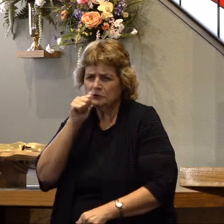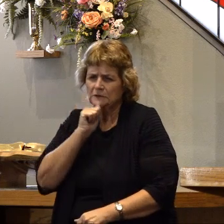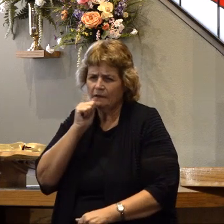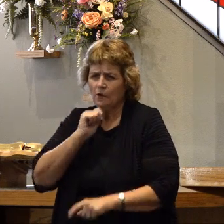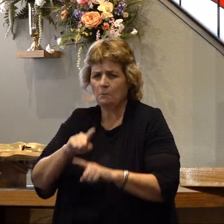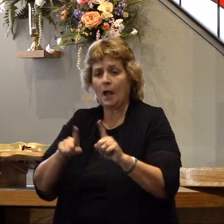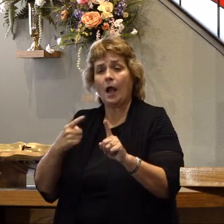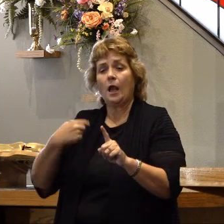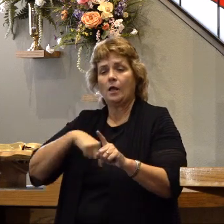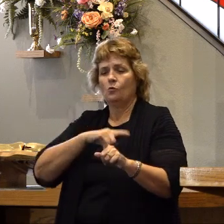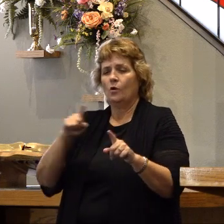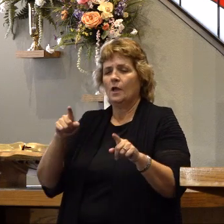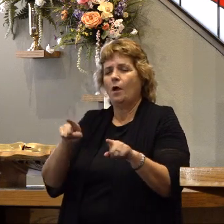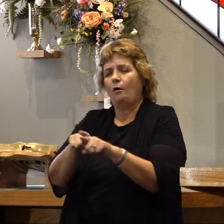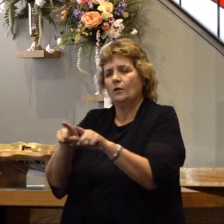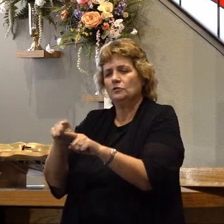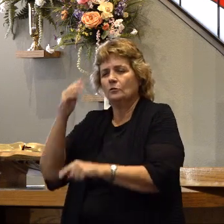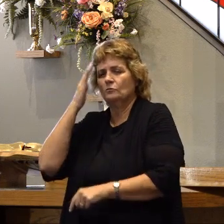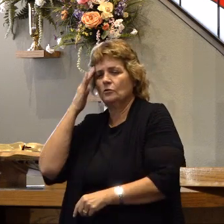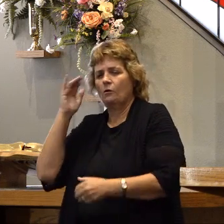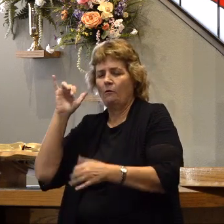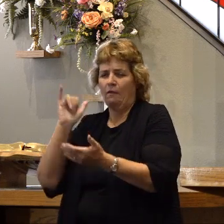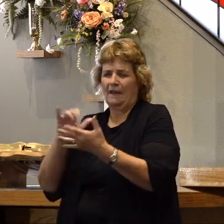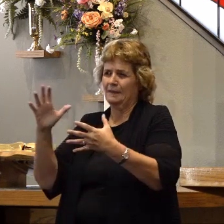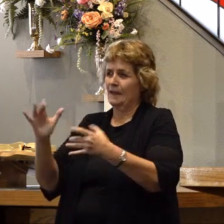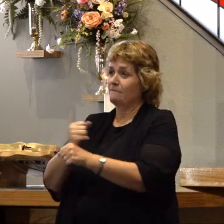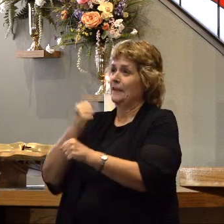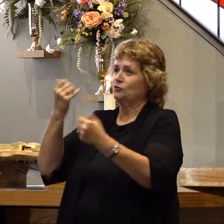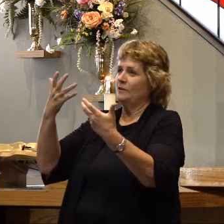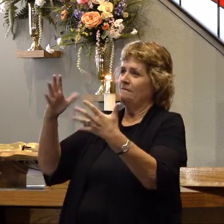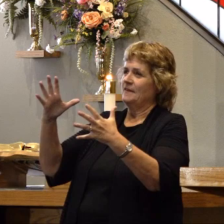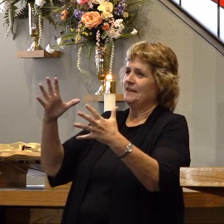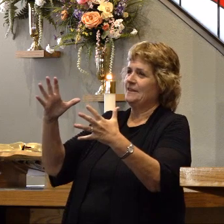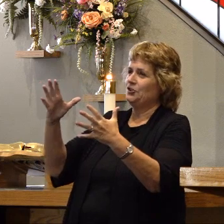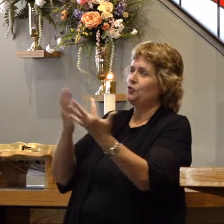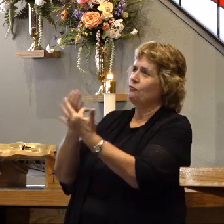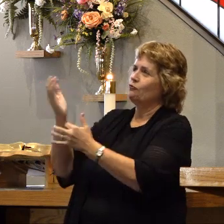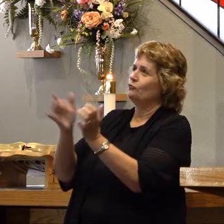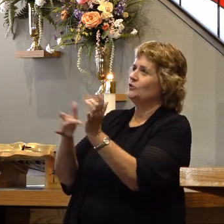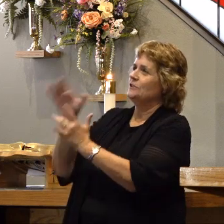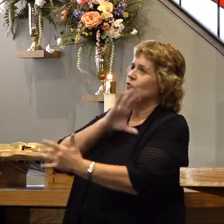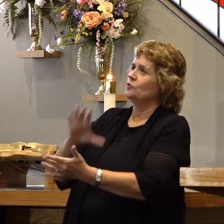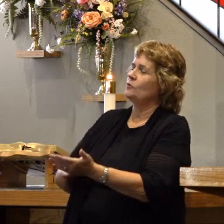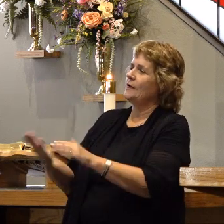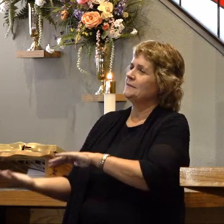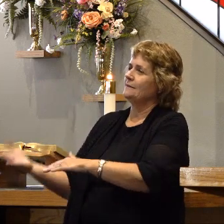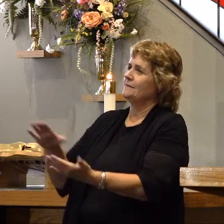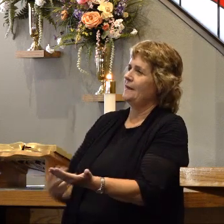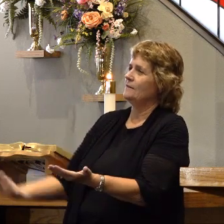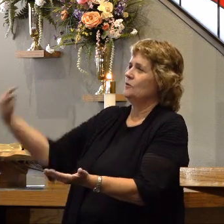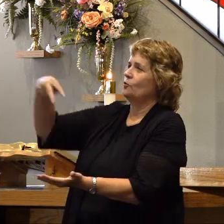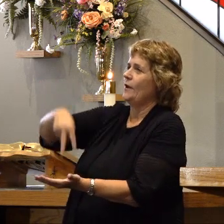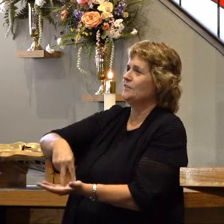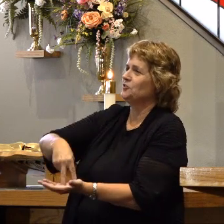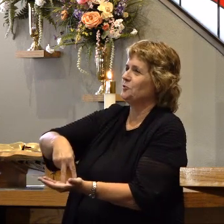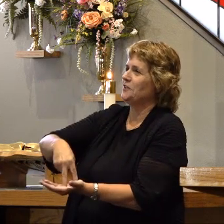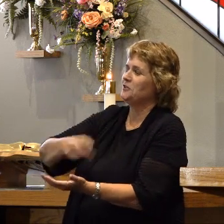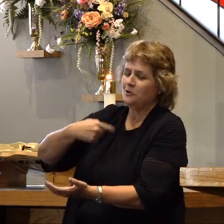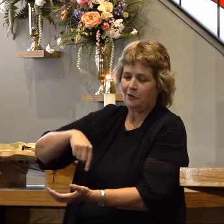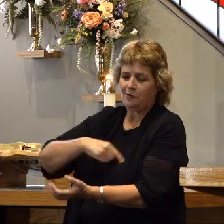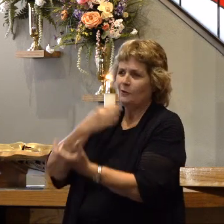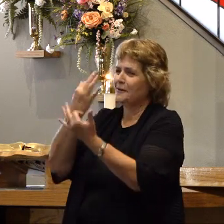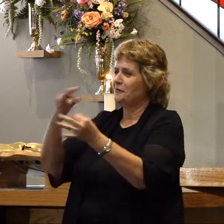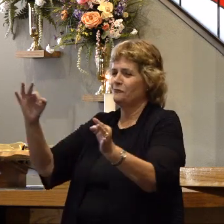know that the victory has already been won in Christ Jesus, and we are free to share that